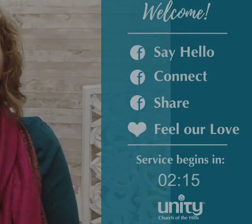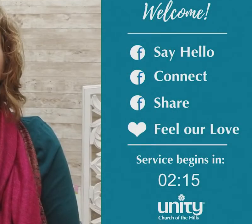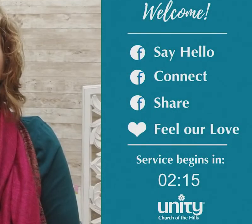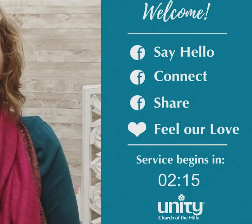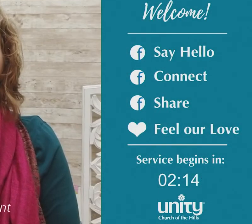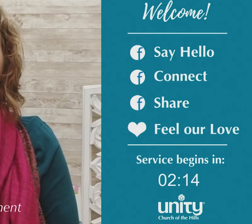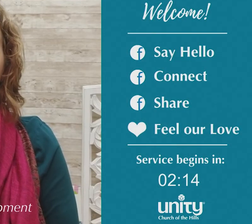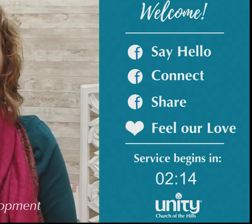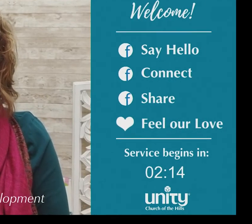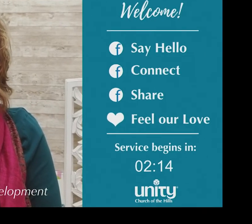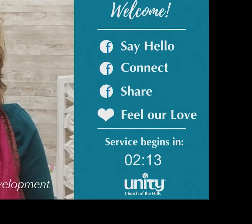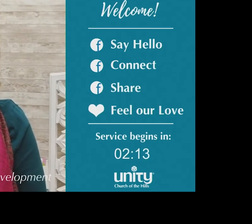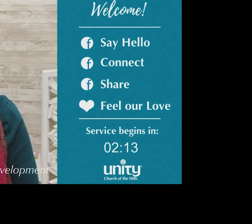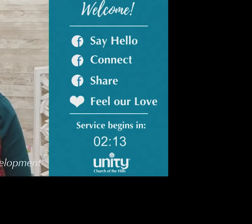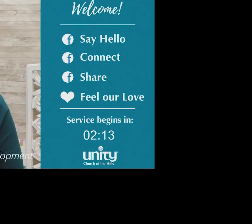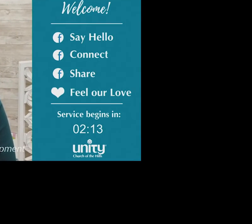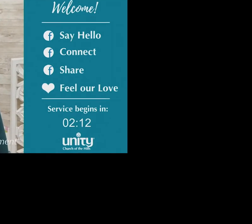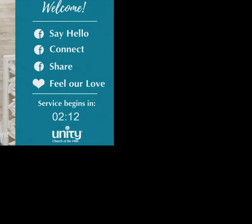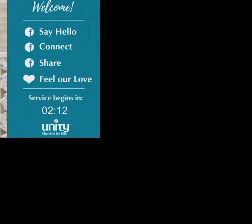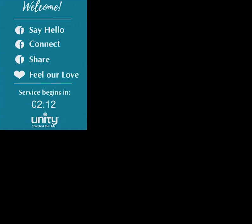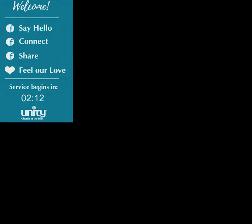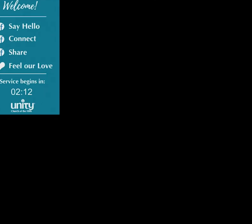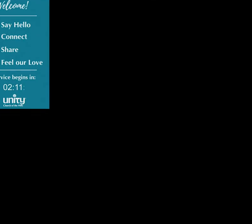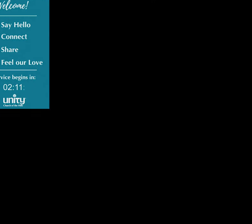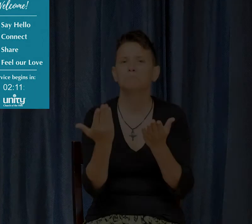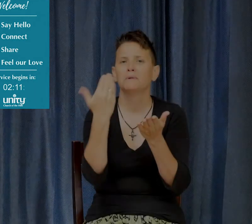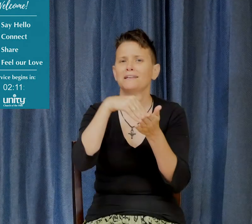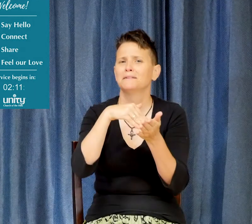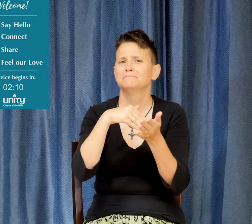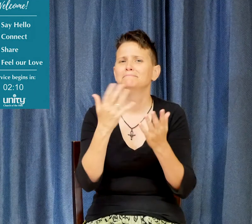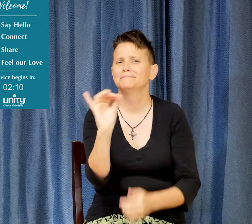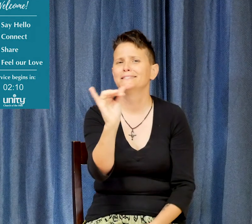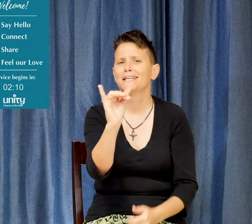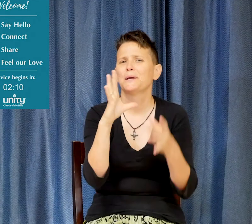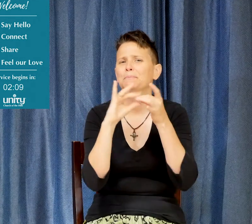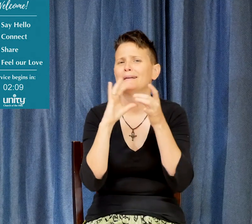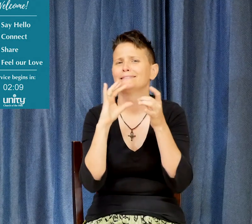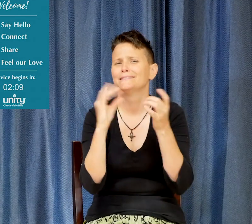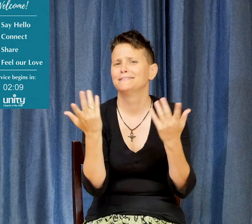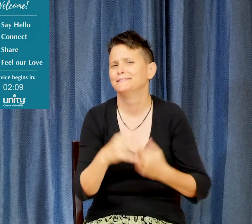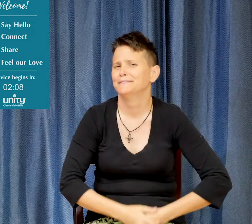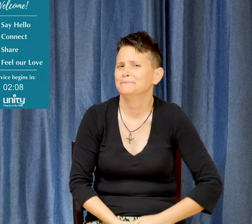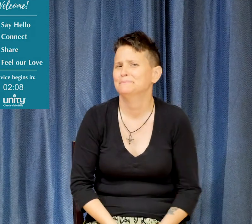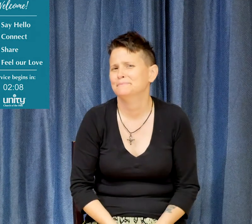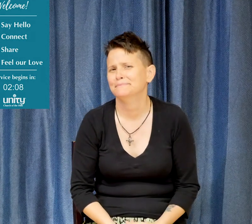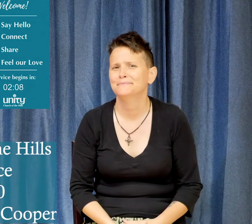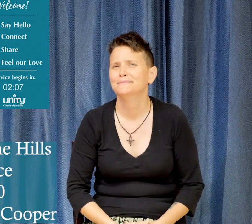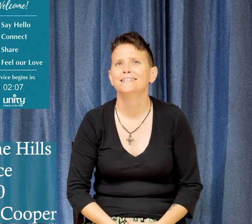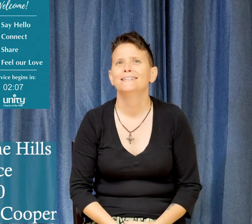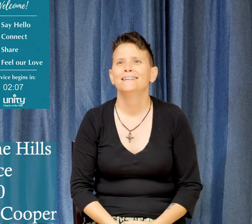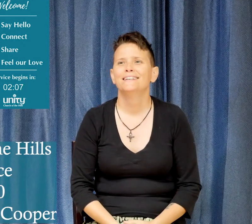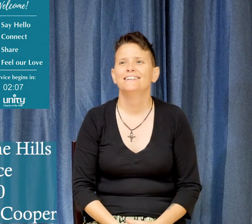Good morning and happy Sunday. Welcome to our Sunday service, streaming to you live here in Austin, Texas, Unity Church of the Hills.